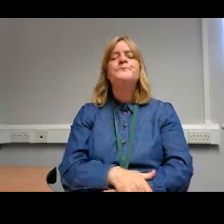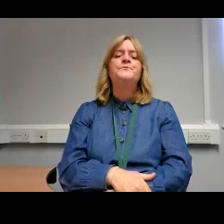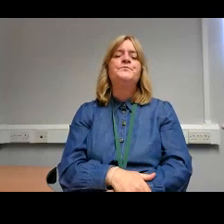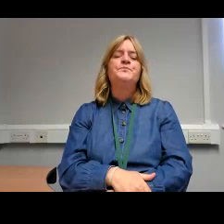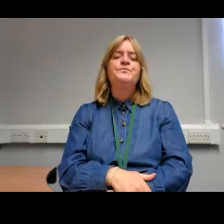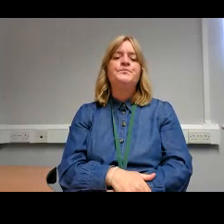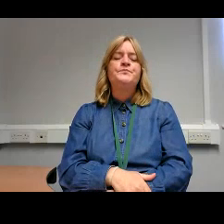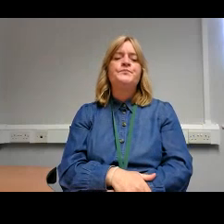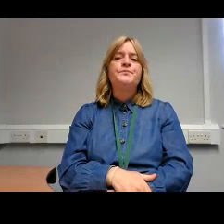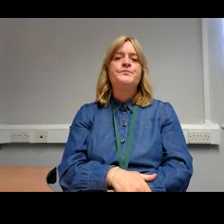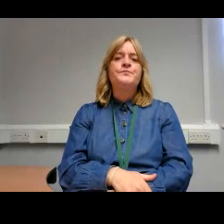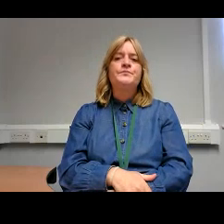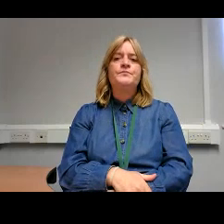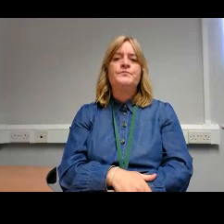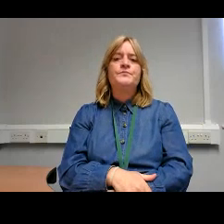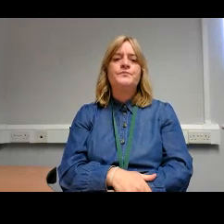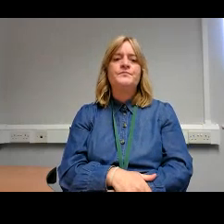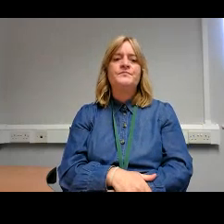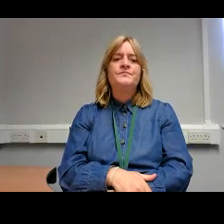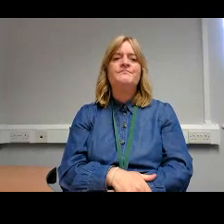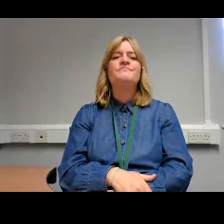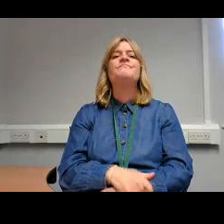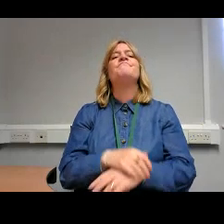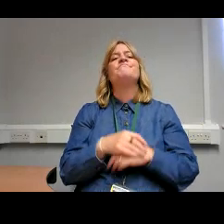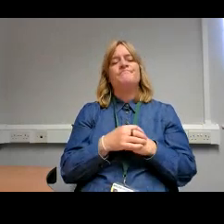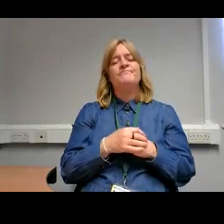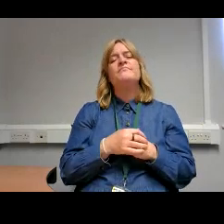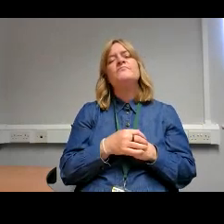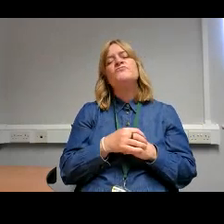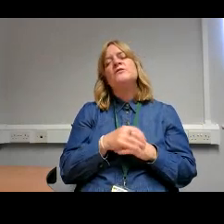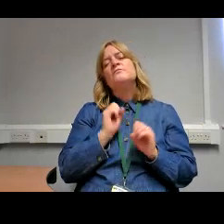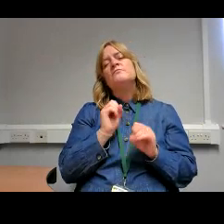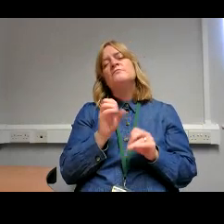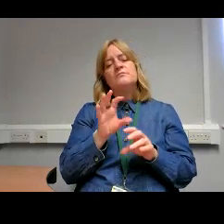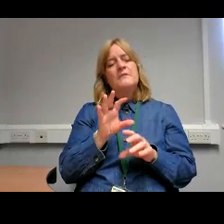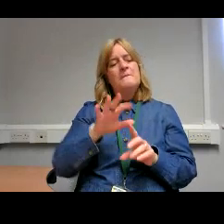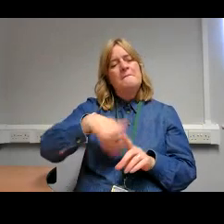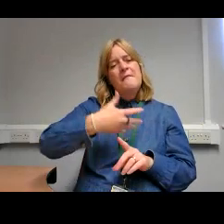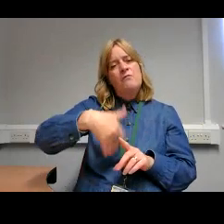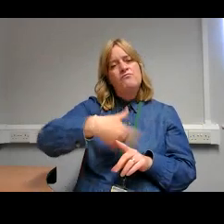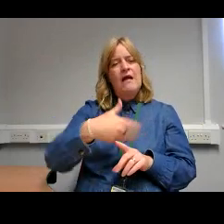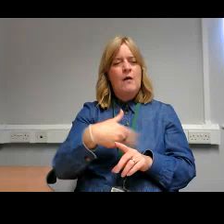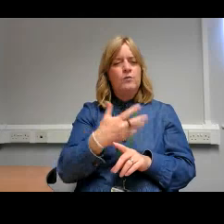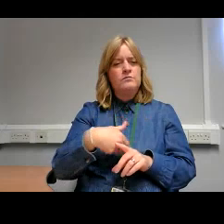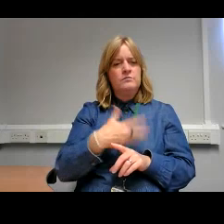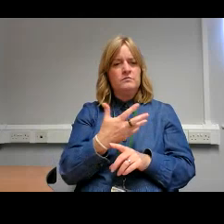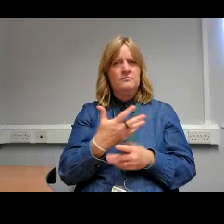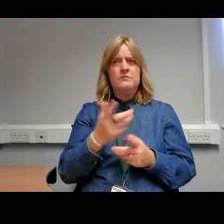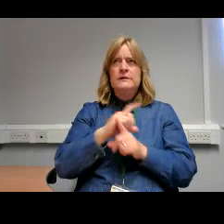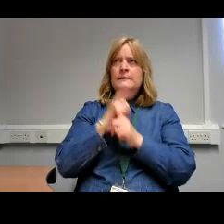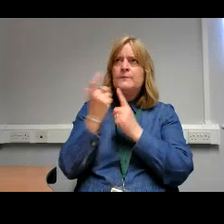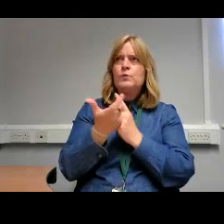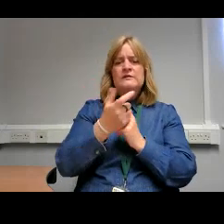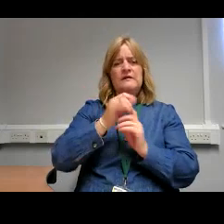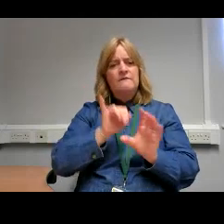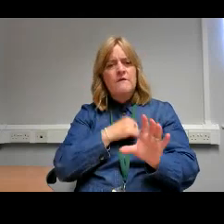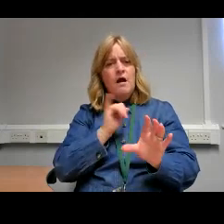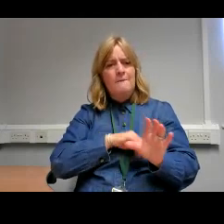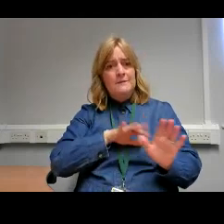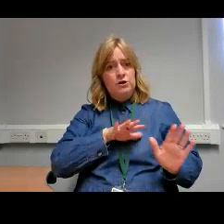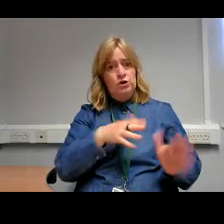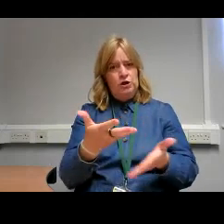So my first slide, if that works, there we go. So just some background to the development of community pharmacy services is shown on this